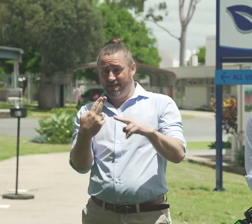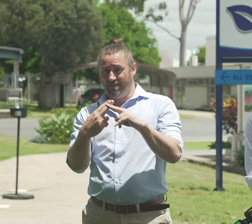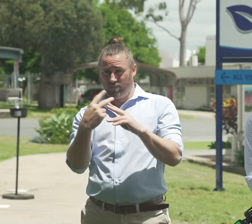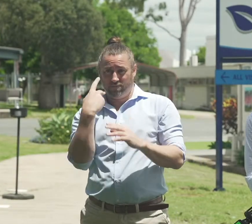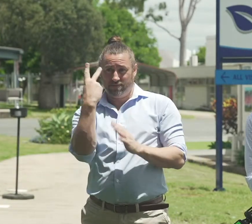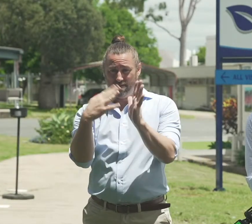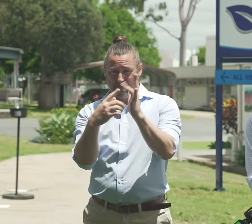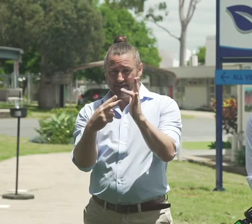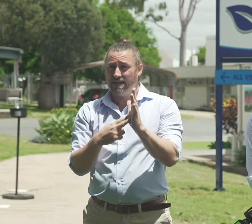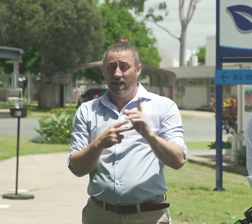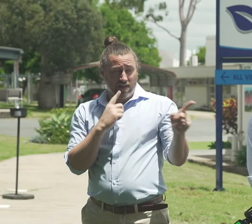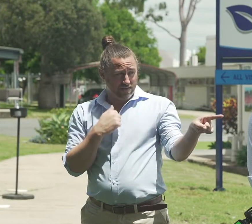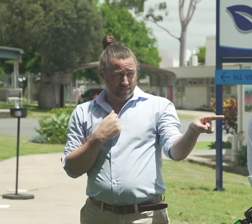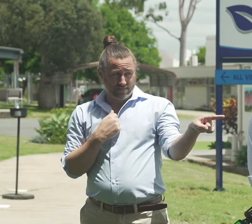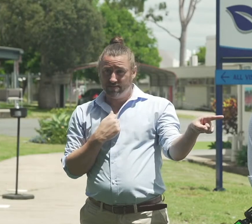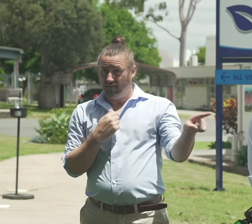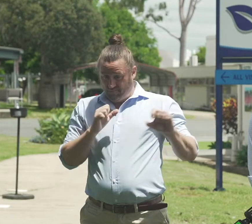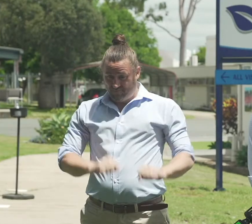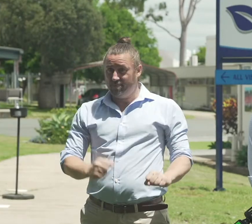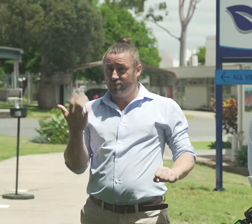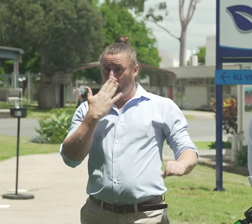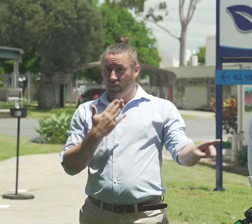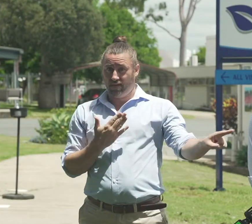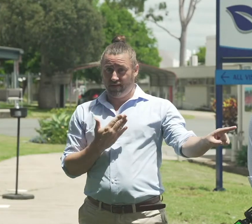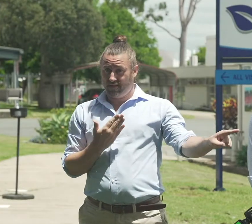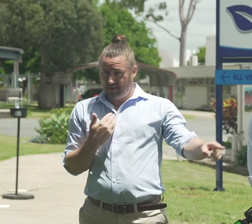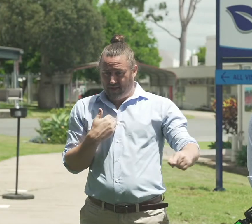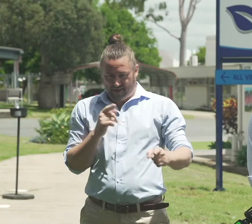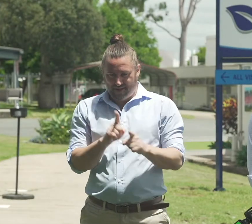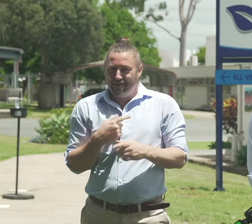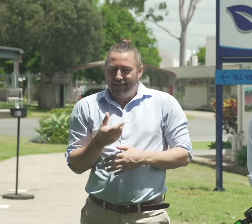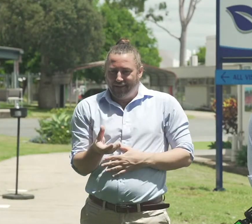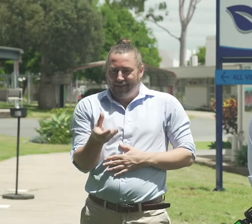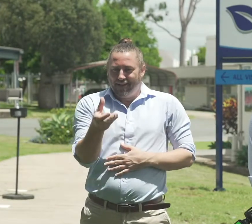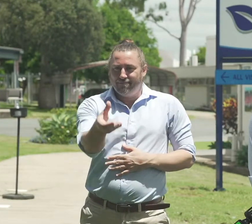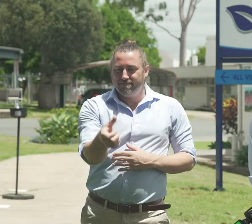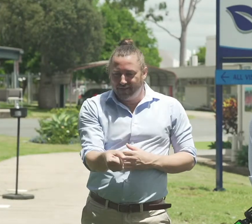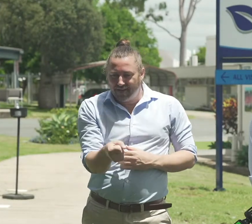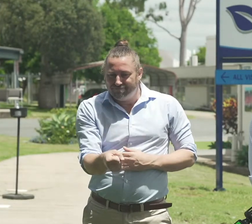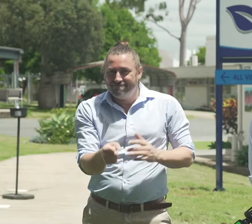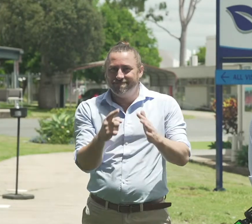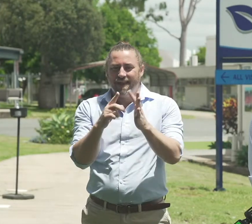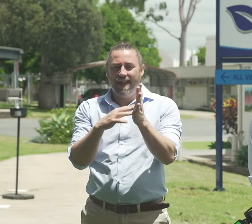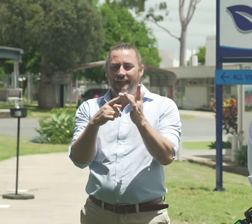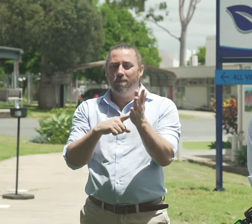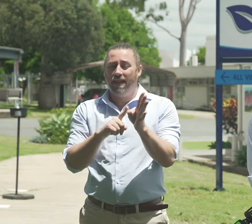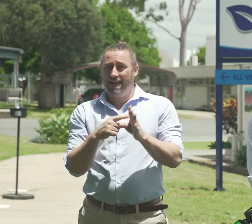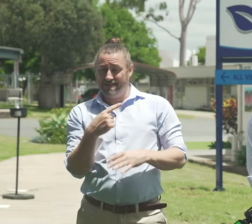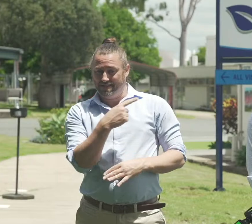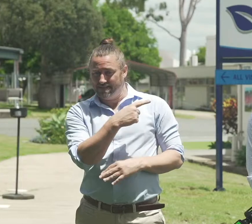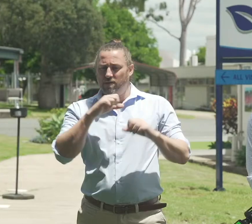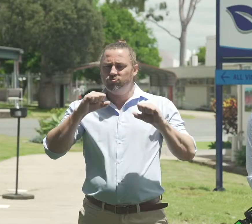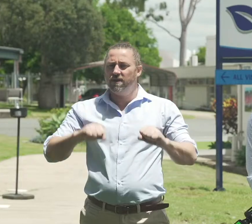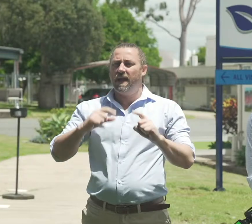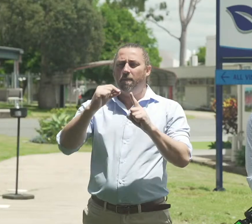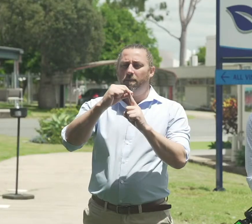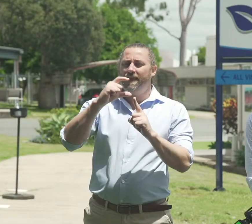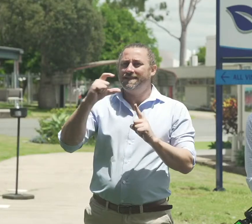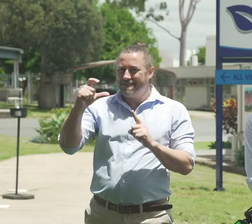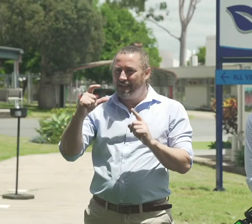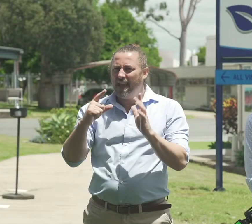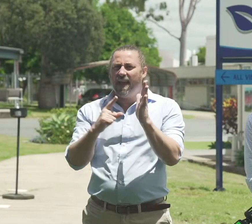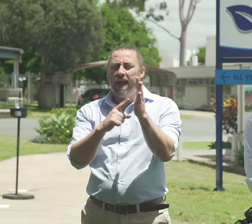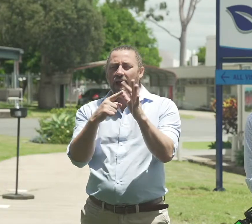I grabbed the box for Murrumba State School, and I'm hand delivering those today to Emily, the president of the PNC, and Leanne, the principal,